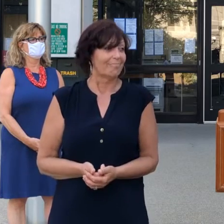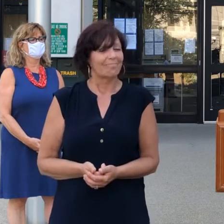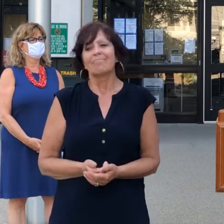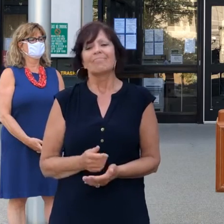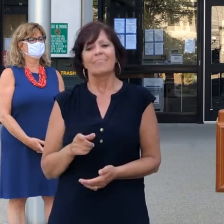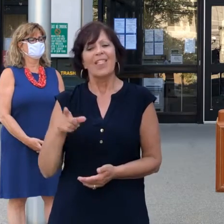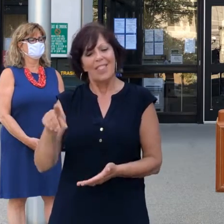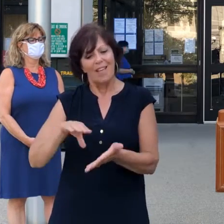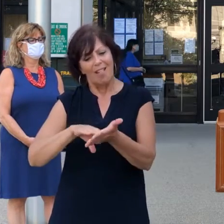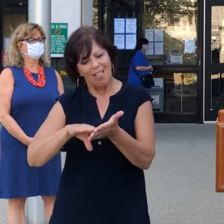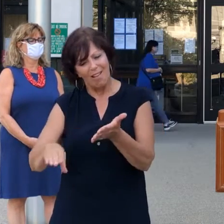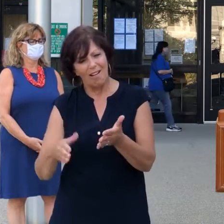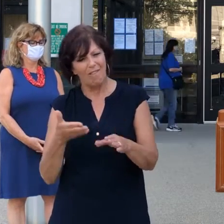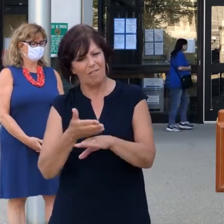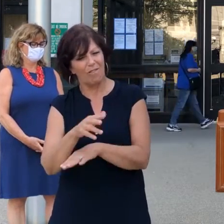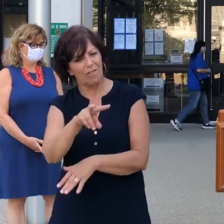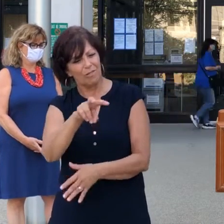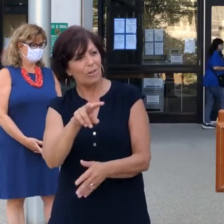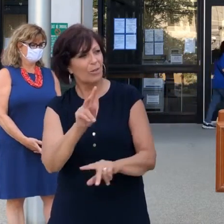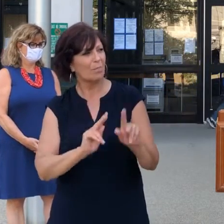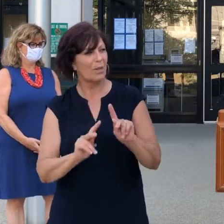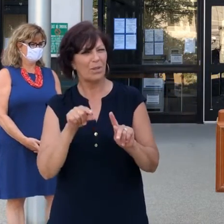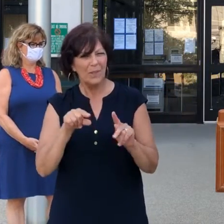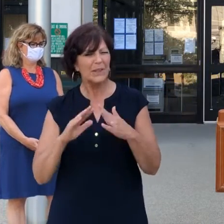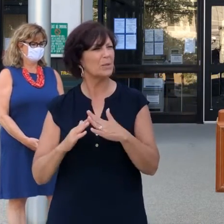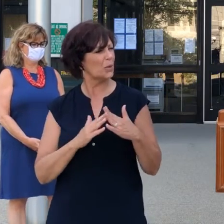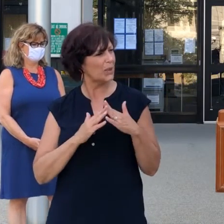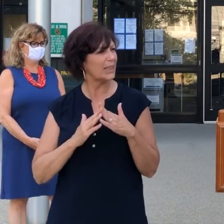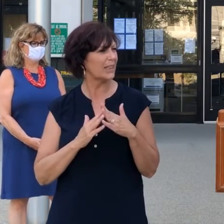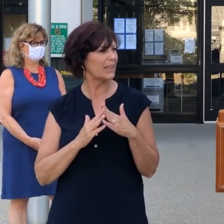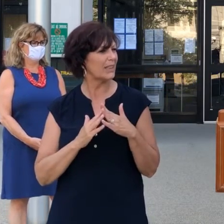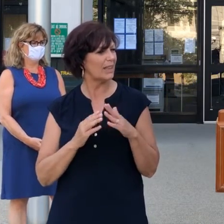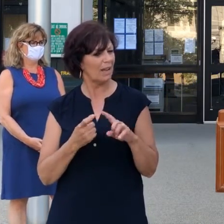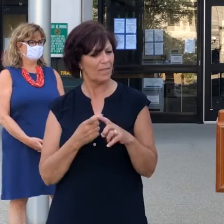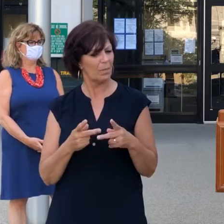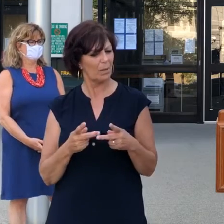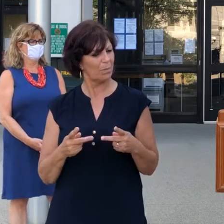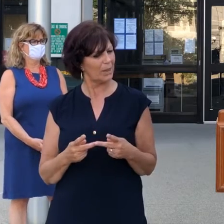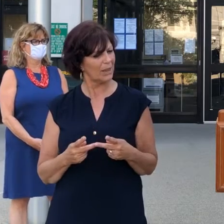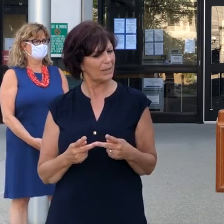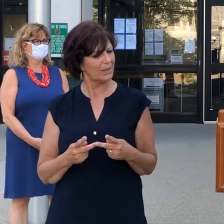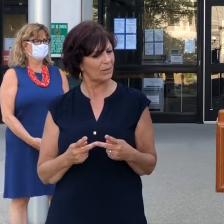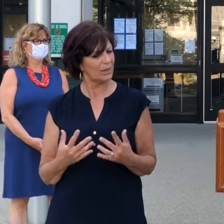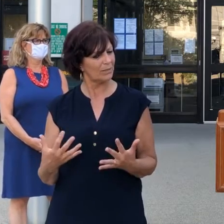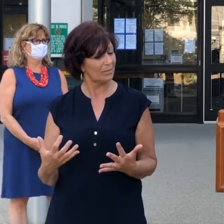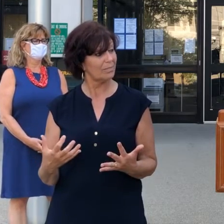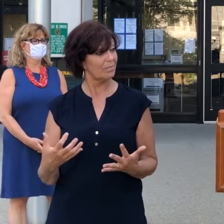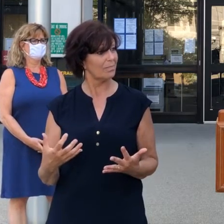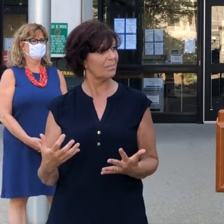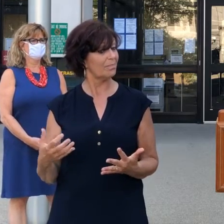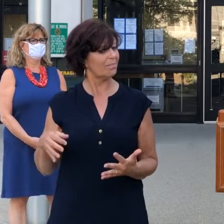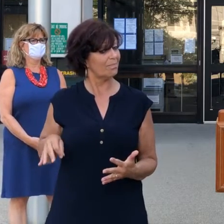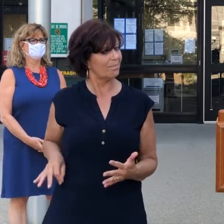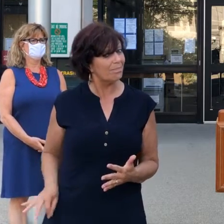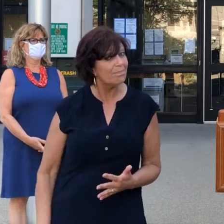They laid off over 200 individuals in this community from a facility that was actually making money last year.